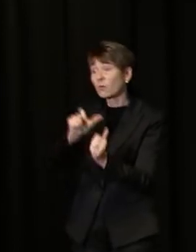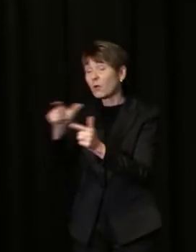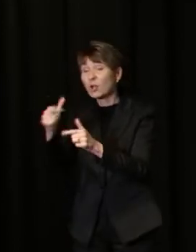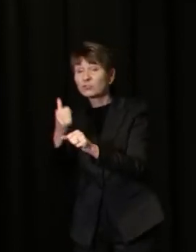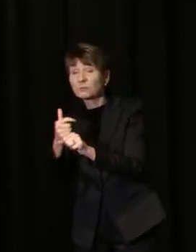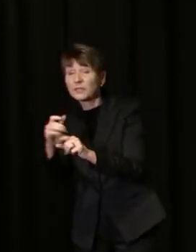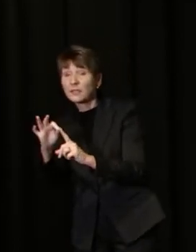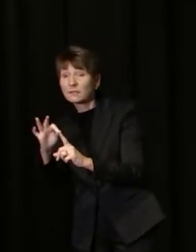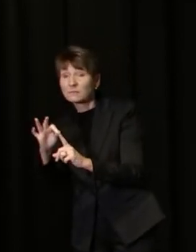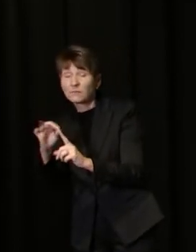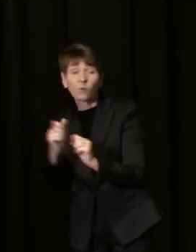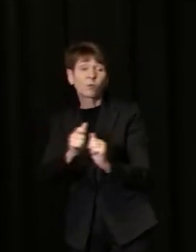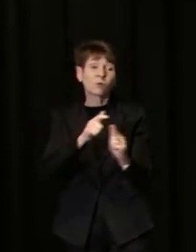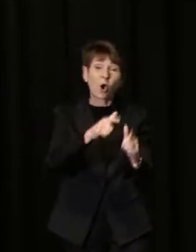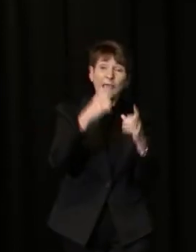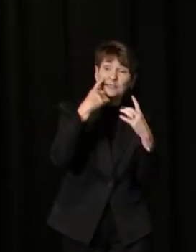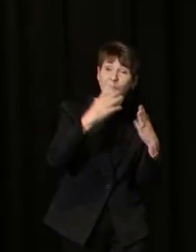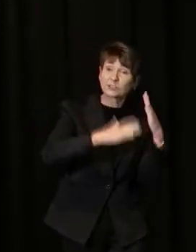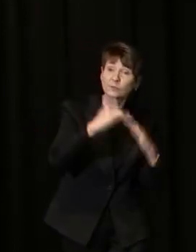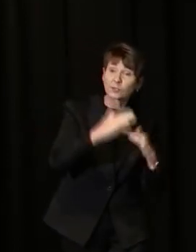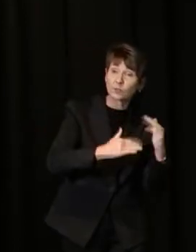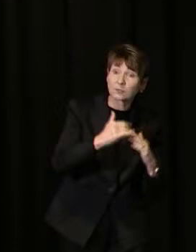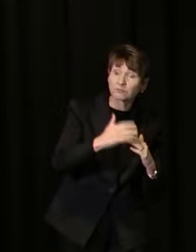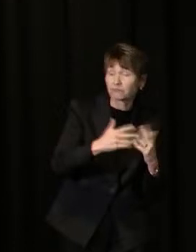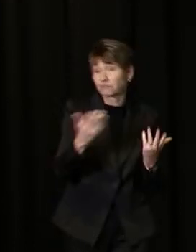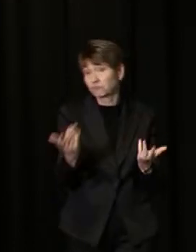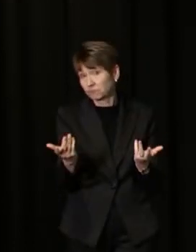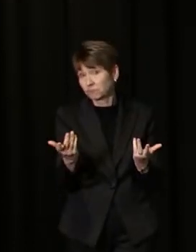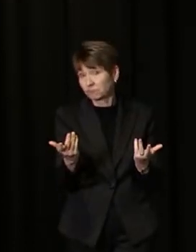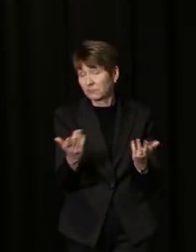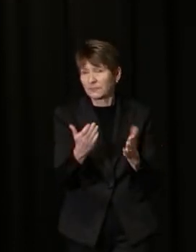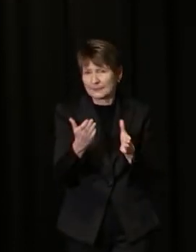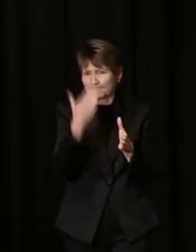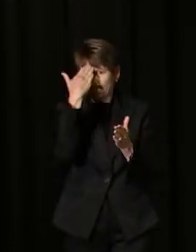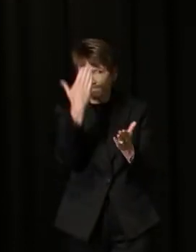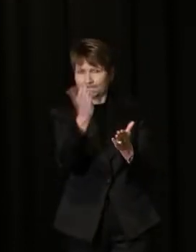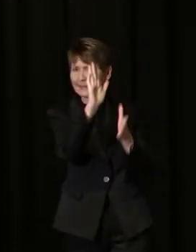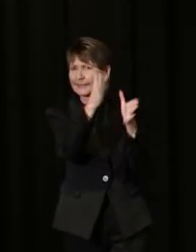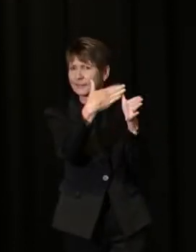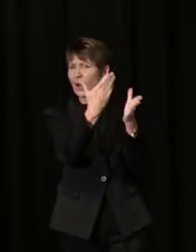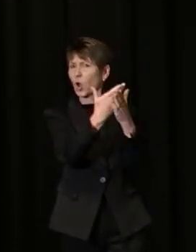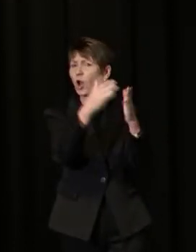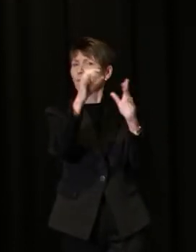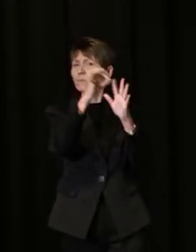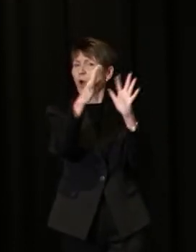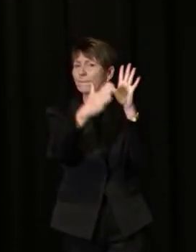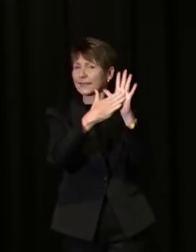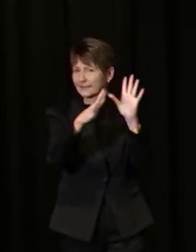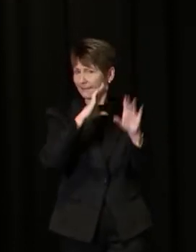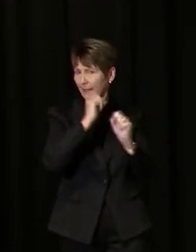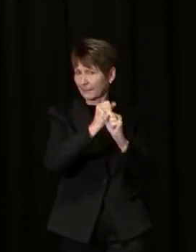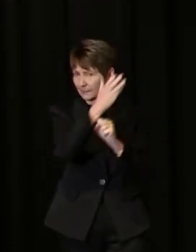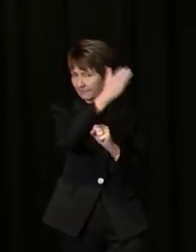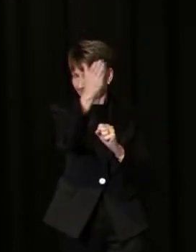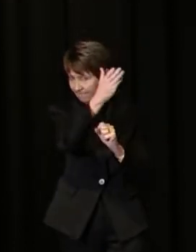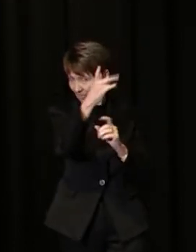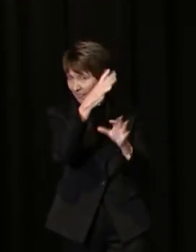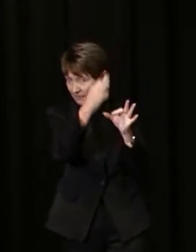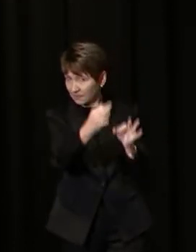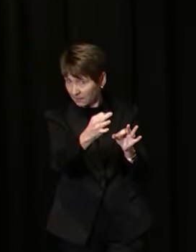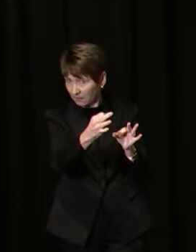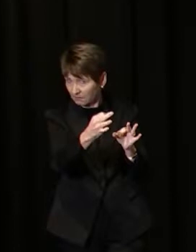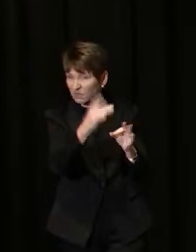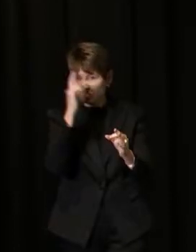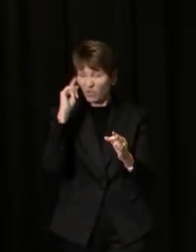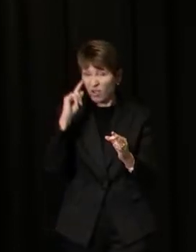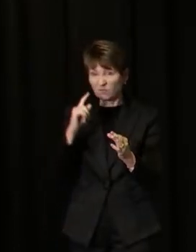part though. So it'll be about the maintenance of your vaccination status. And what we know is at about that 6-month mark,